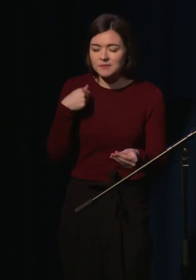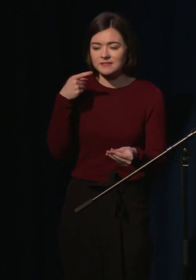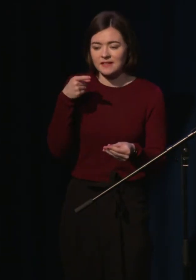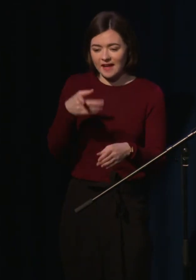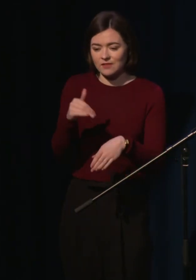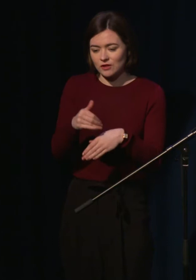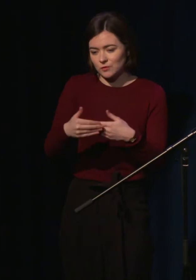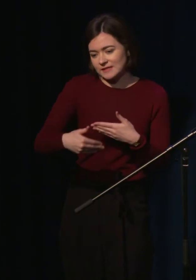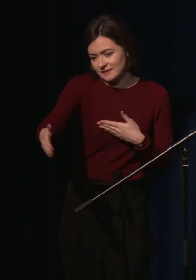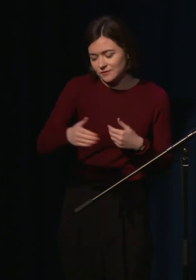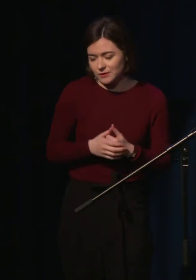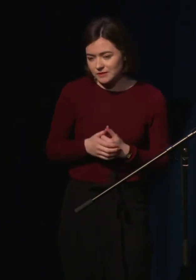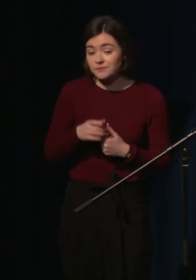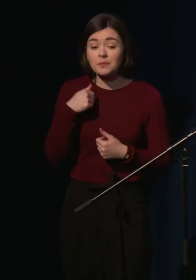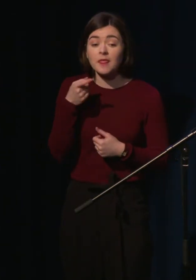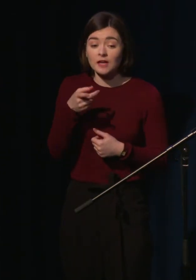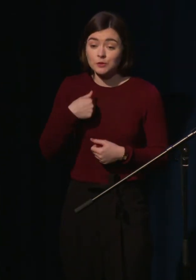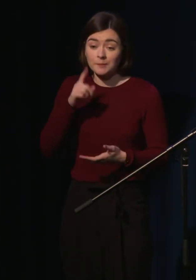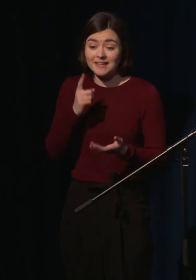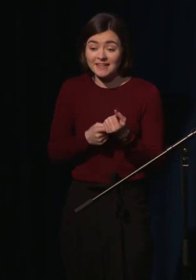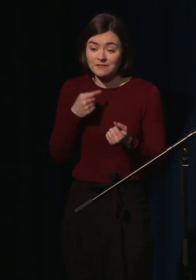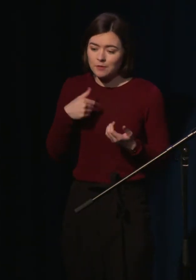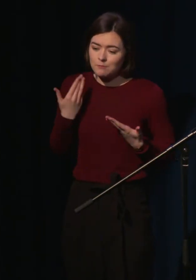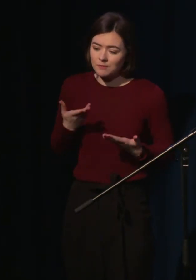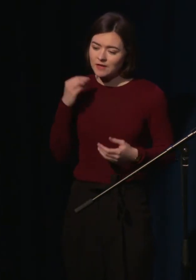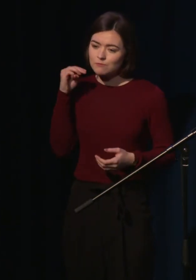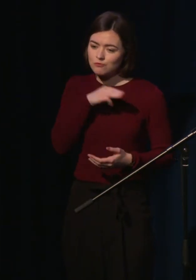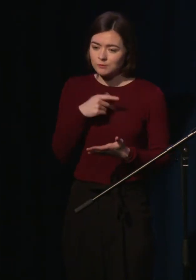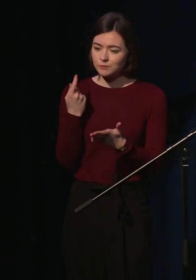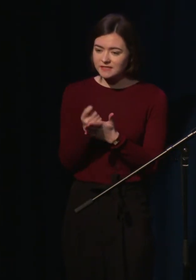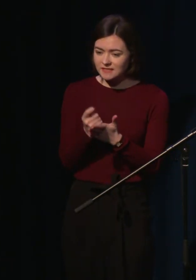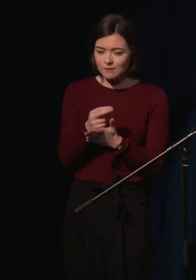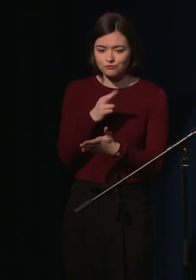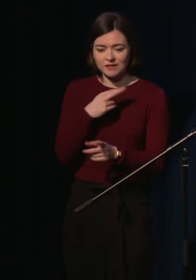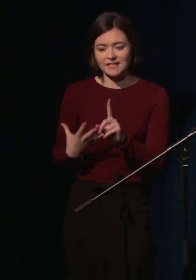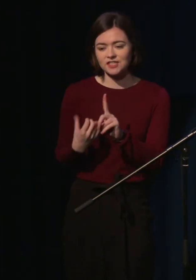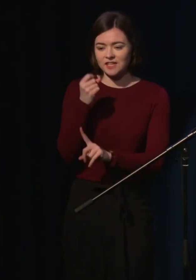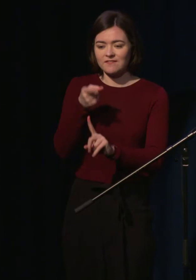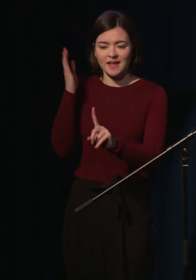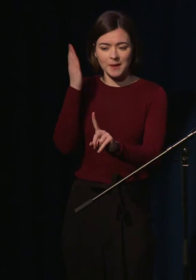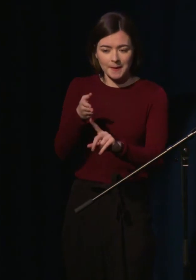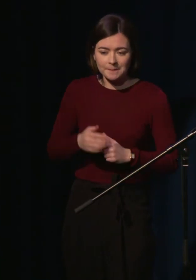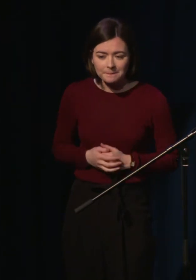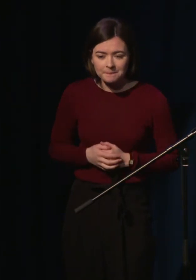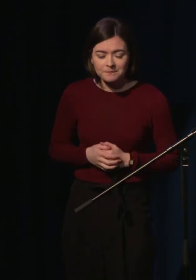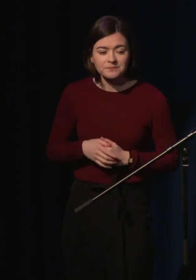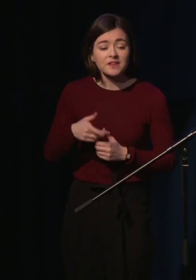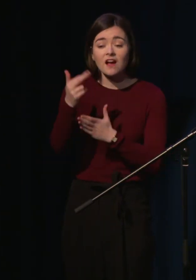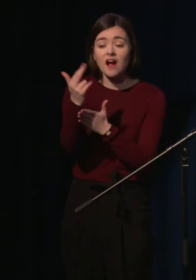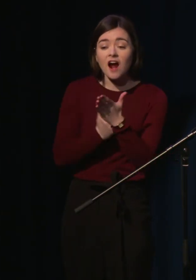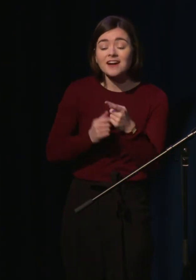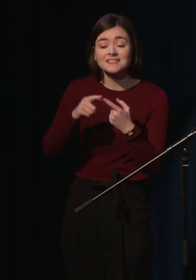consequences applied. I do believe we are at a pivotal moment in time to achieve that goal. Arts and